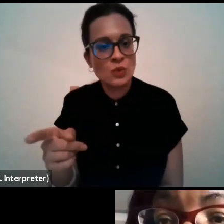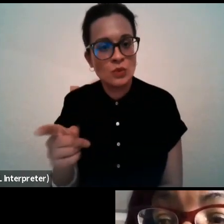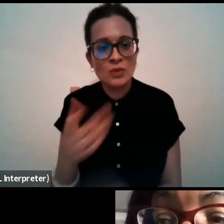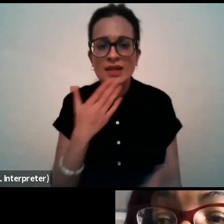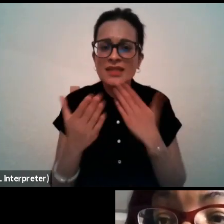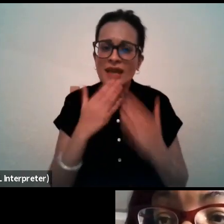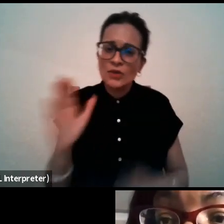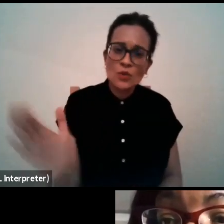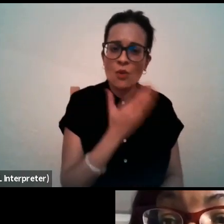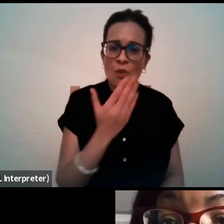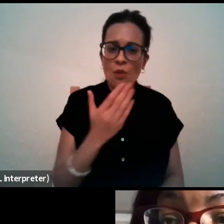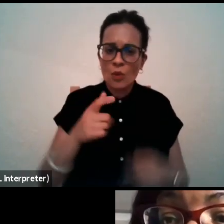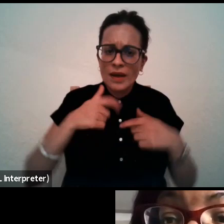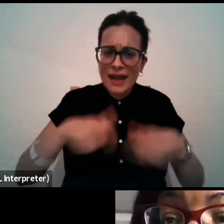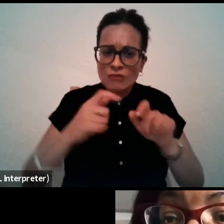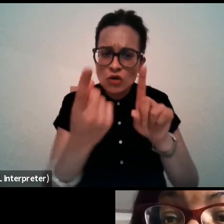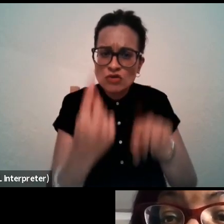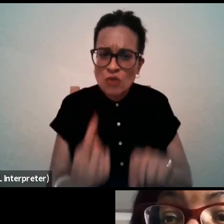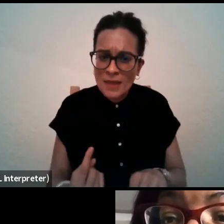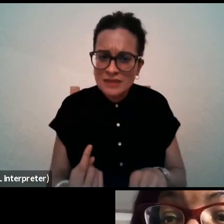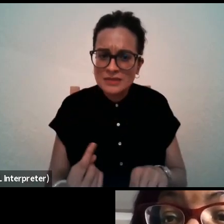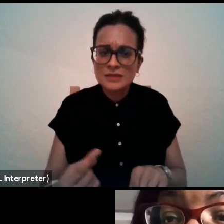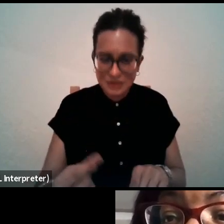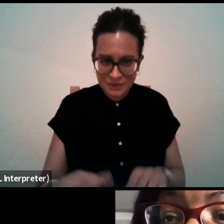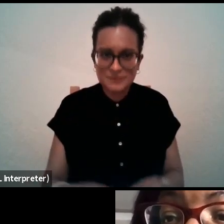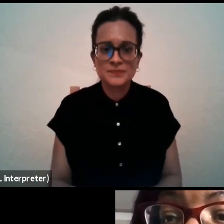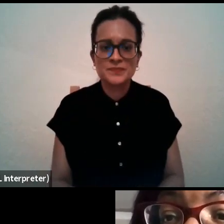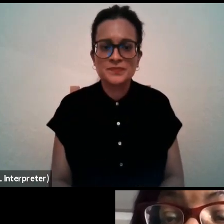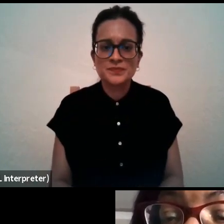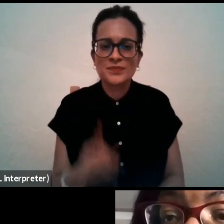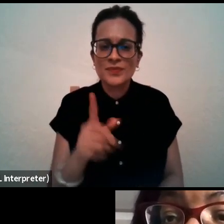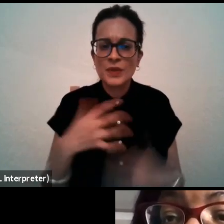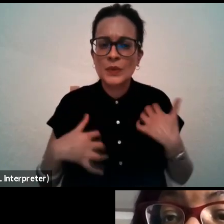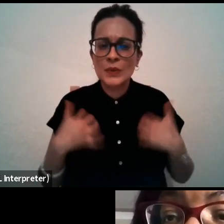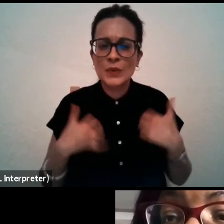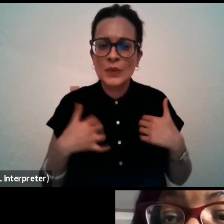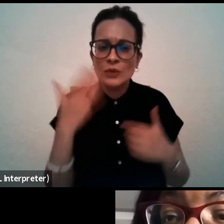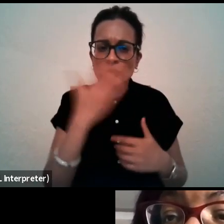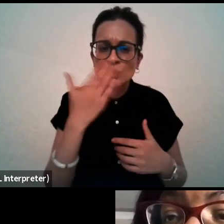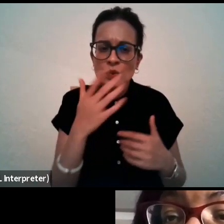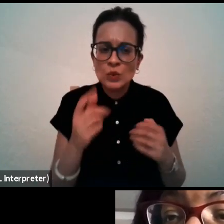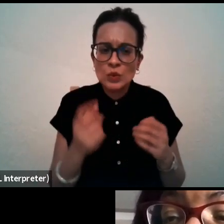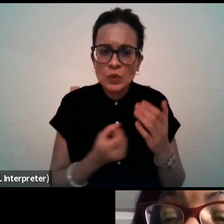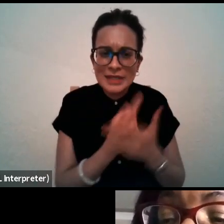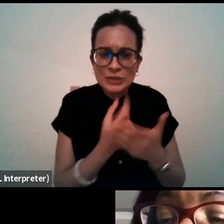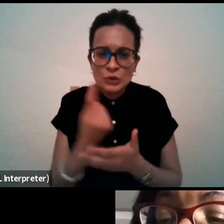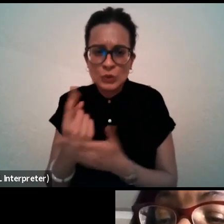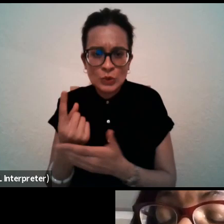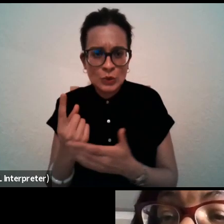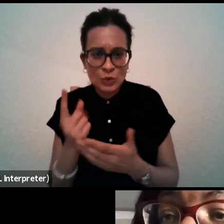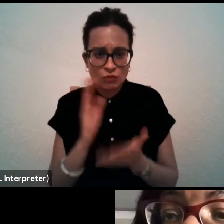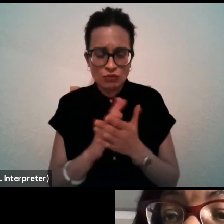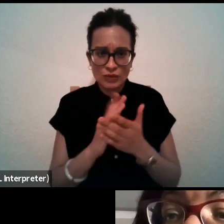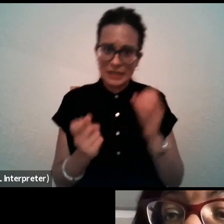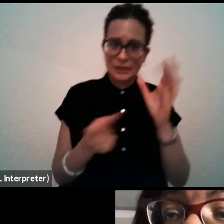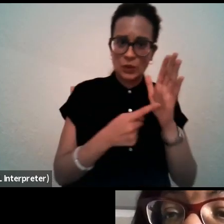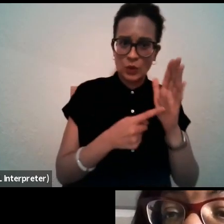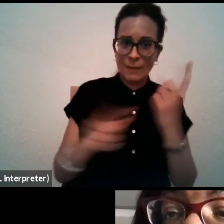all those. Keep those comments coming in. I think it's very interesting that the schools issue is dominating the comments for this